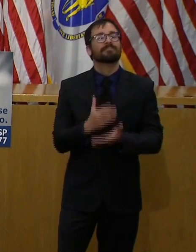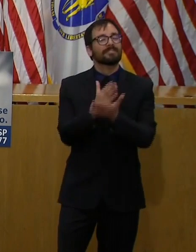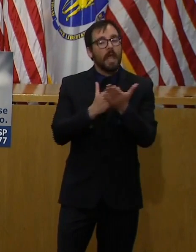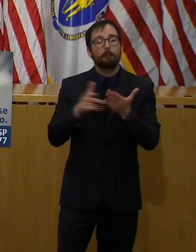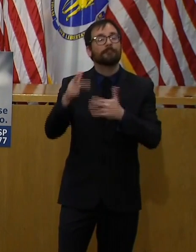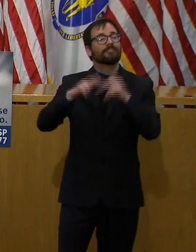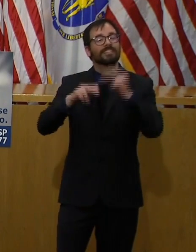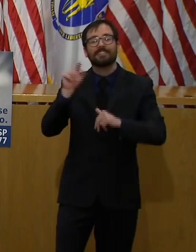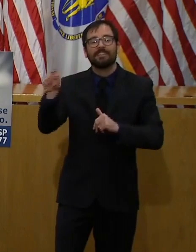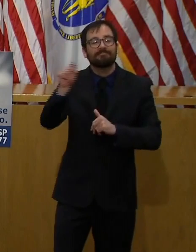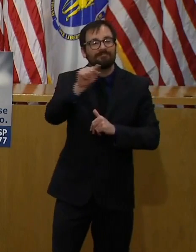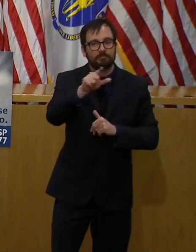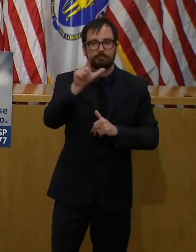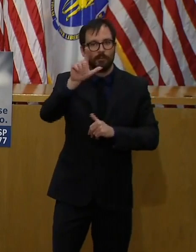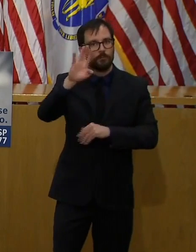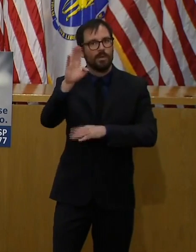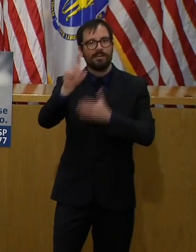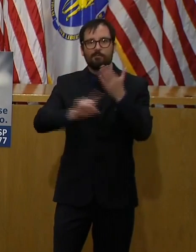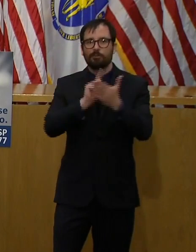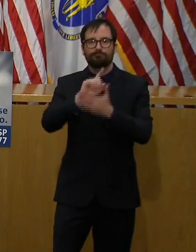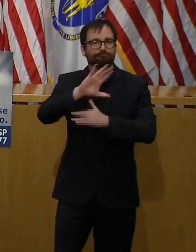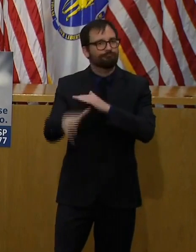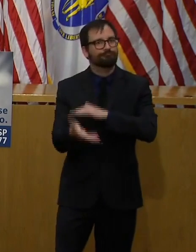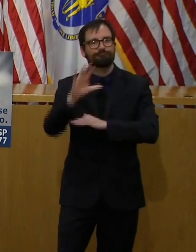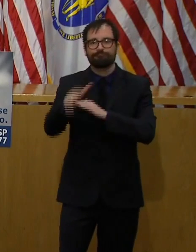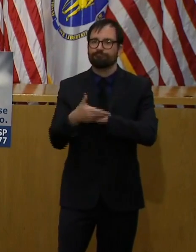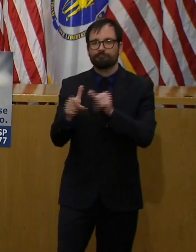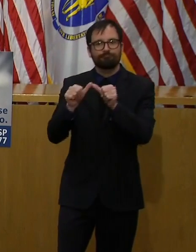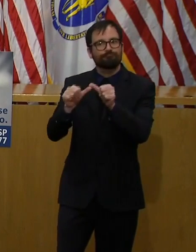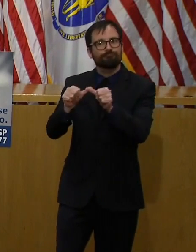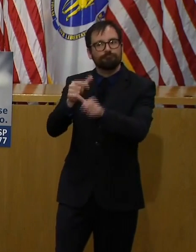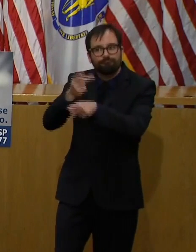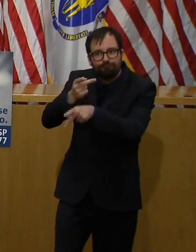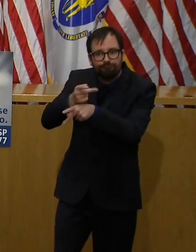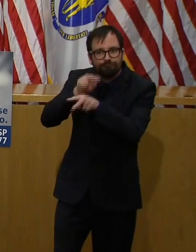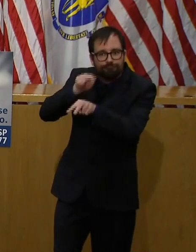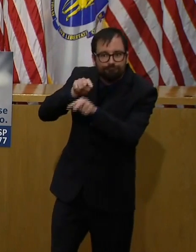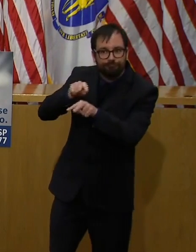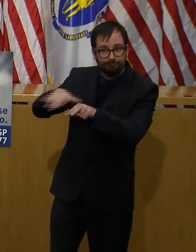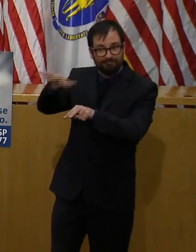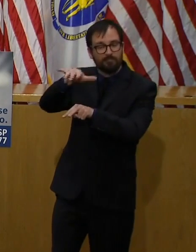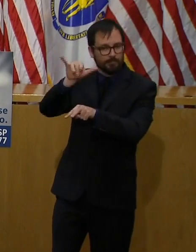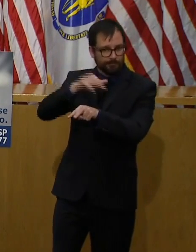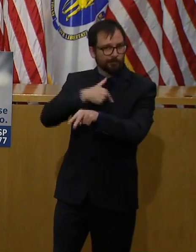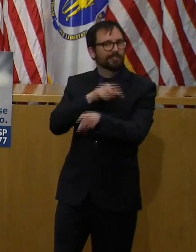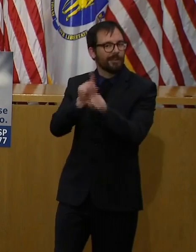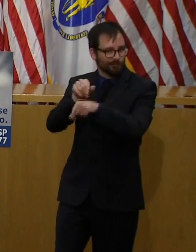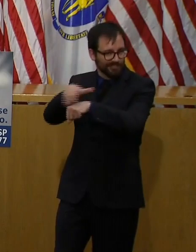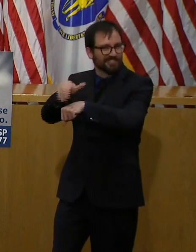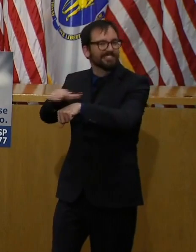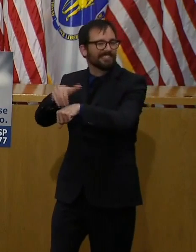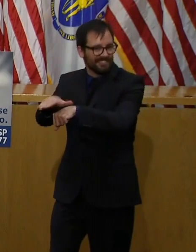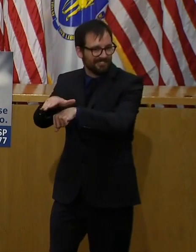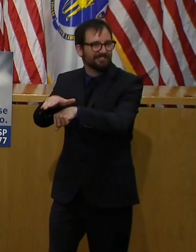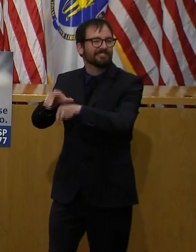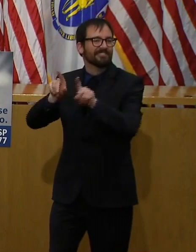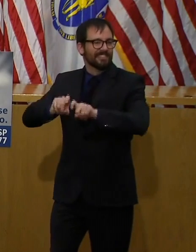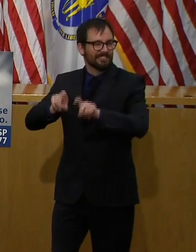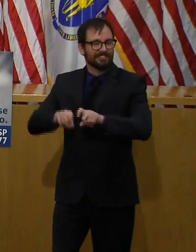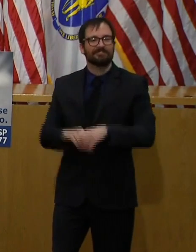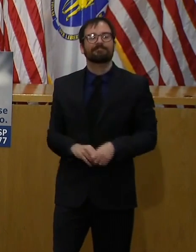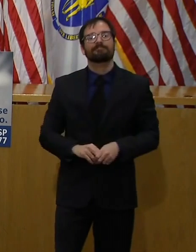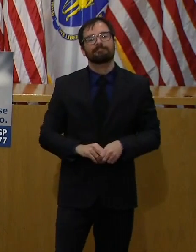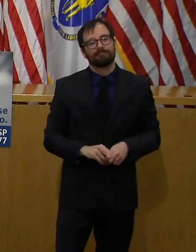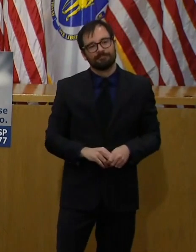more than 1,800 tests at 47 facilities. And we will continue to roll that out across our 24/7 congregate